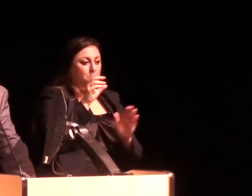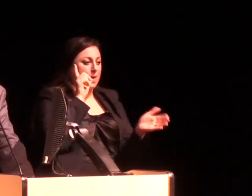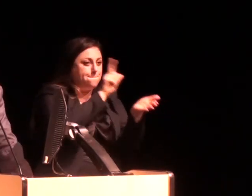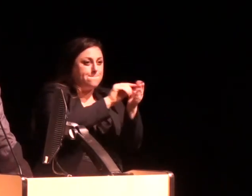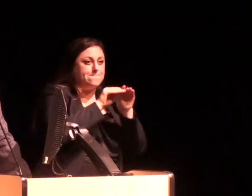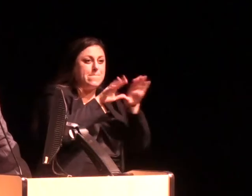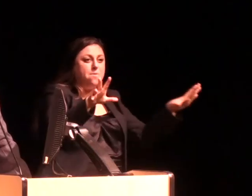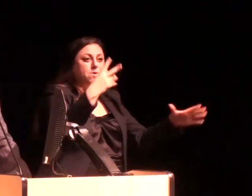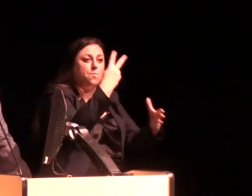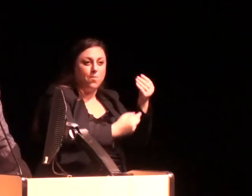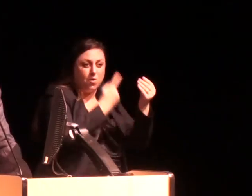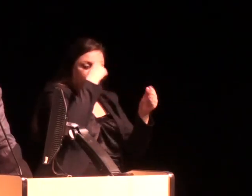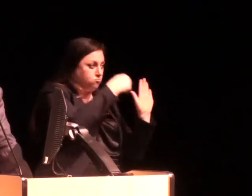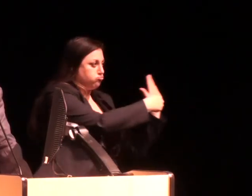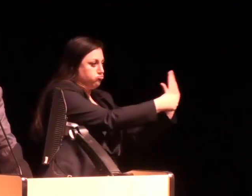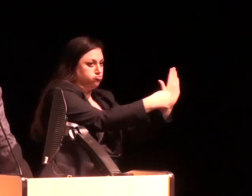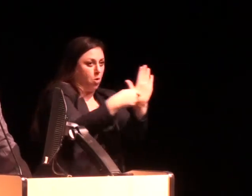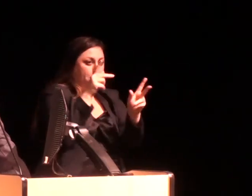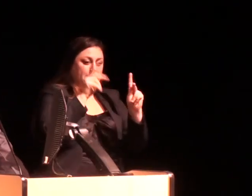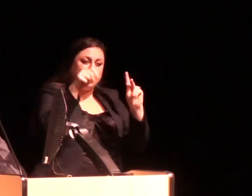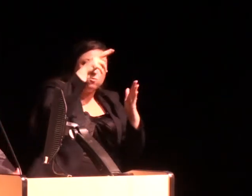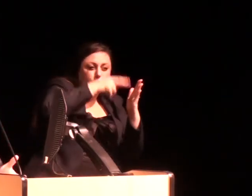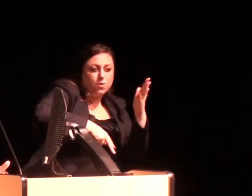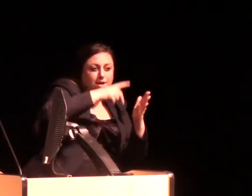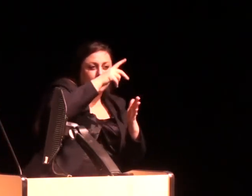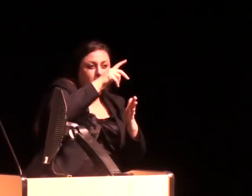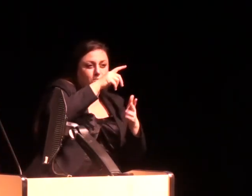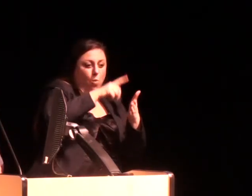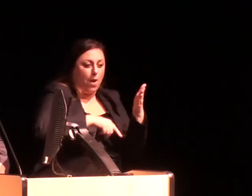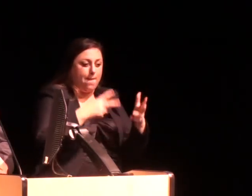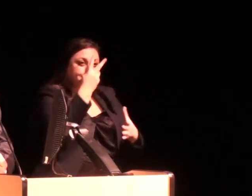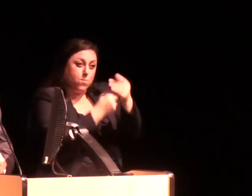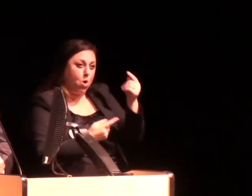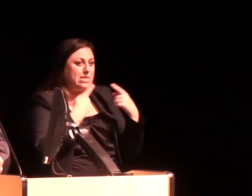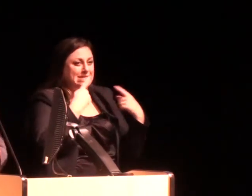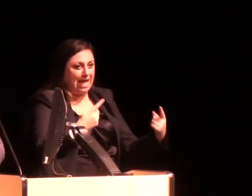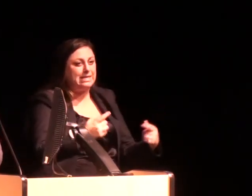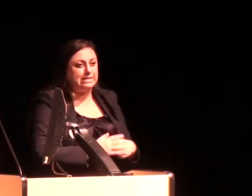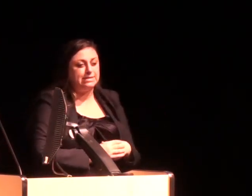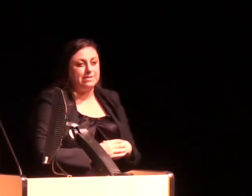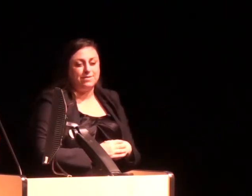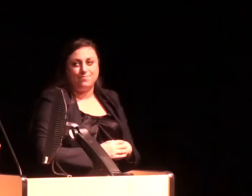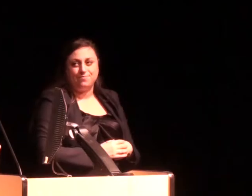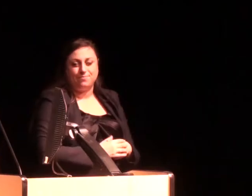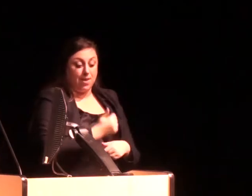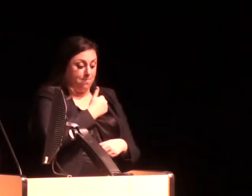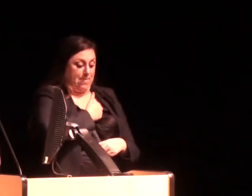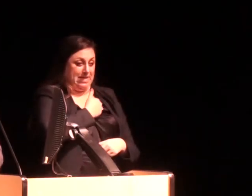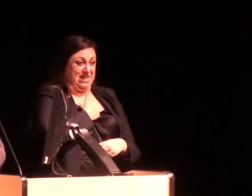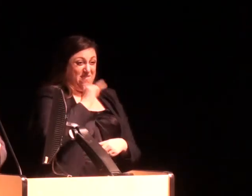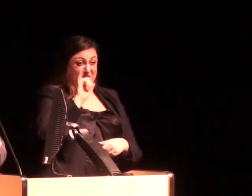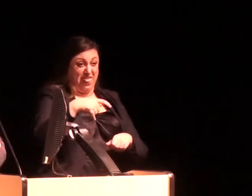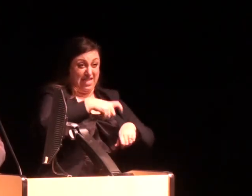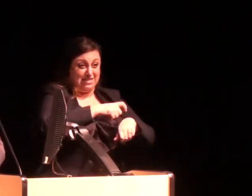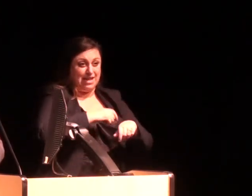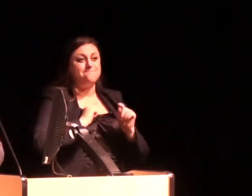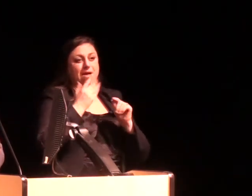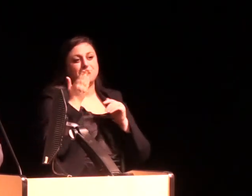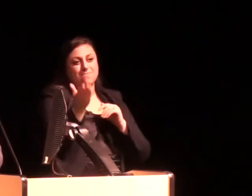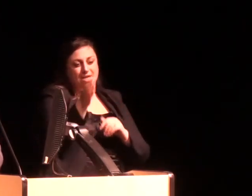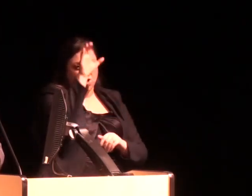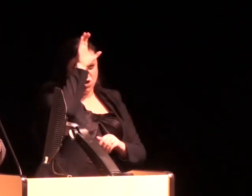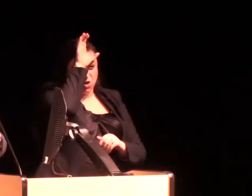all the people to read what they say about this. And I can't explain, I was in Cuba at the time.